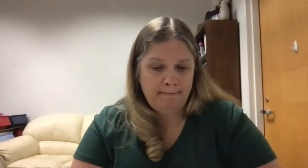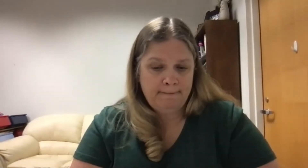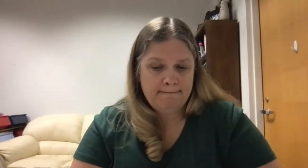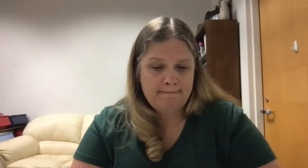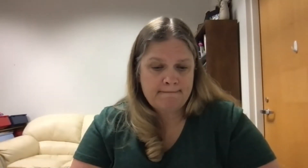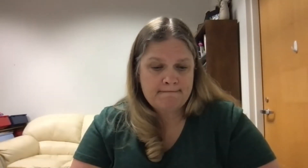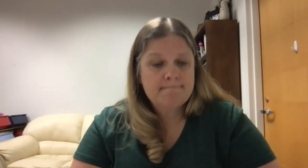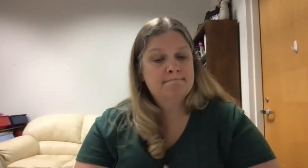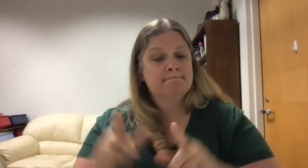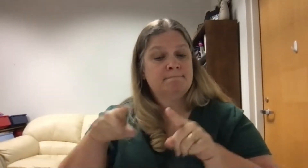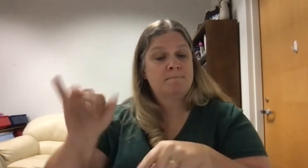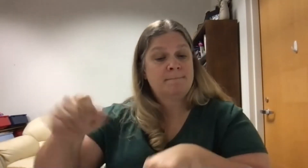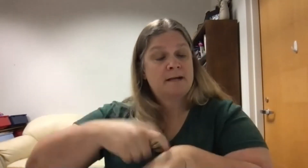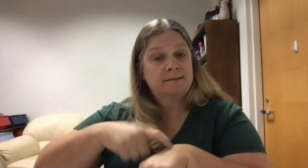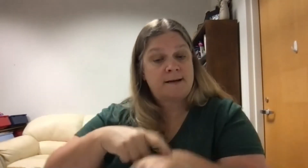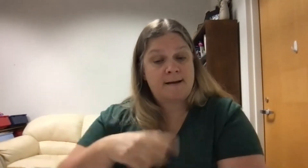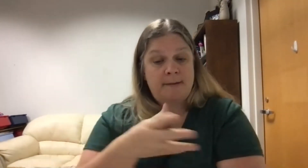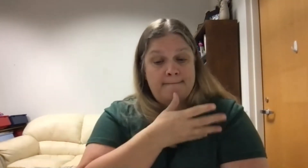and searching and searching.